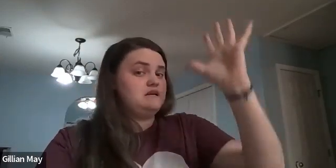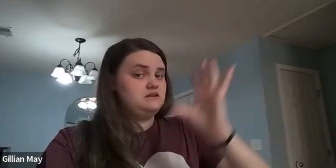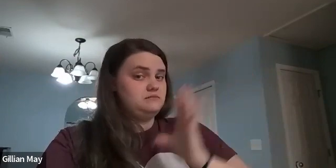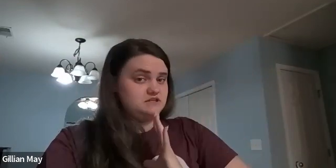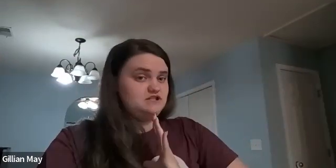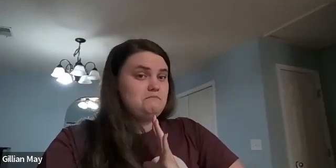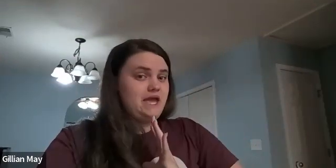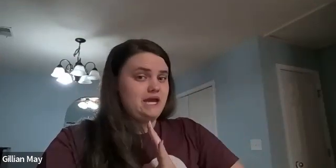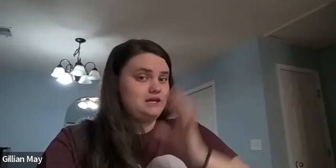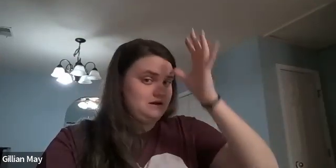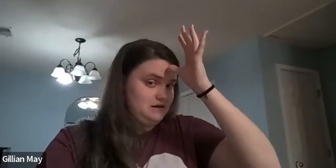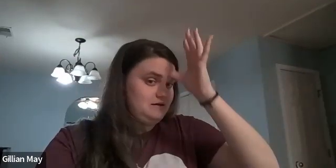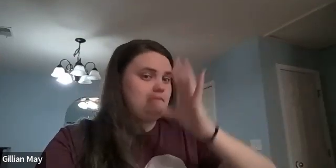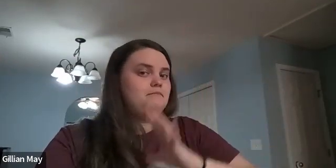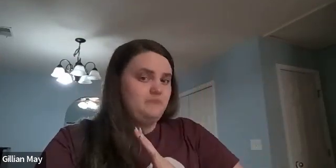down to the person. So man.